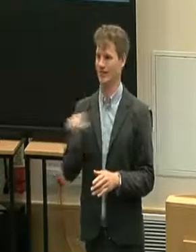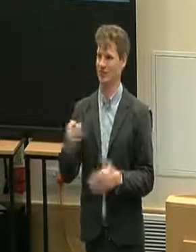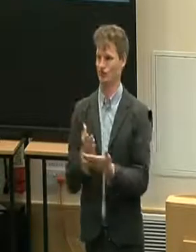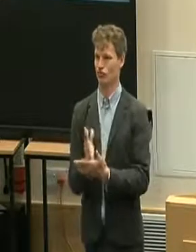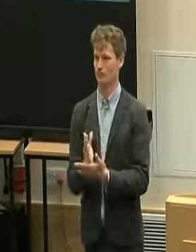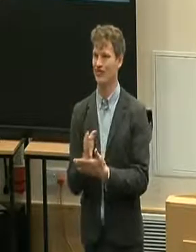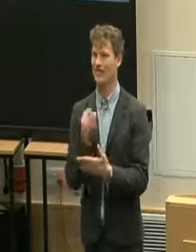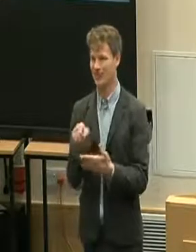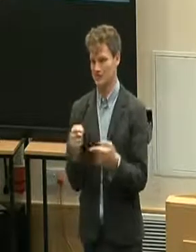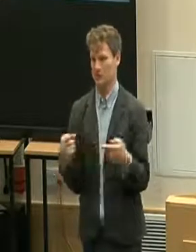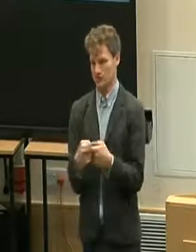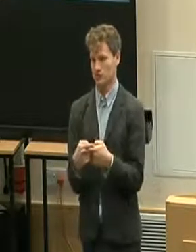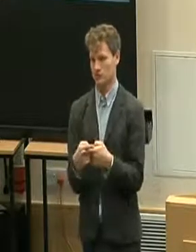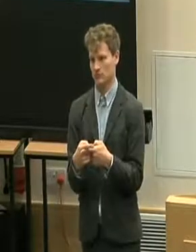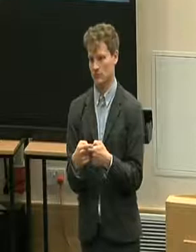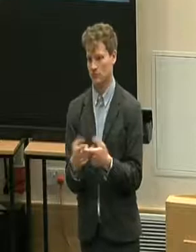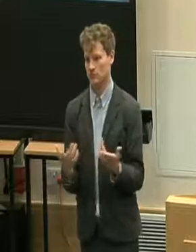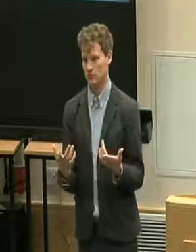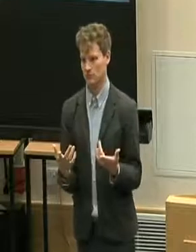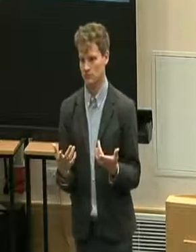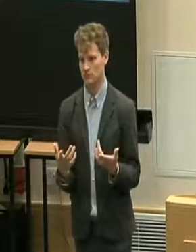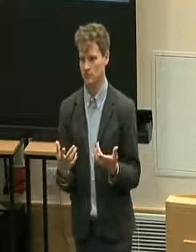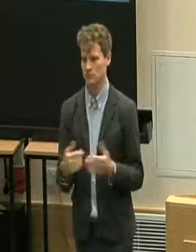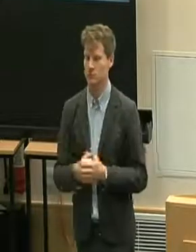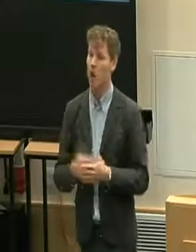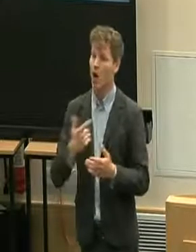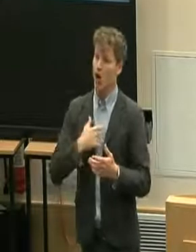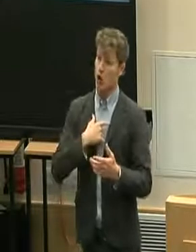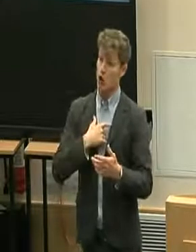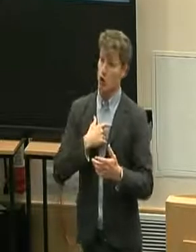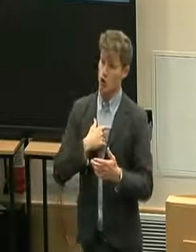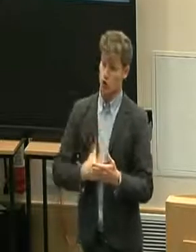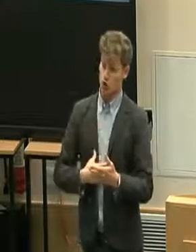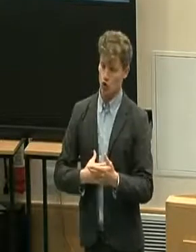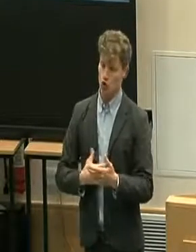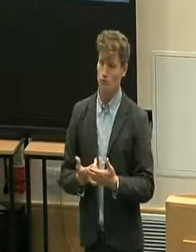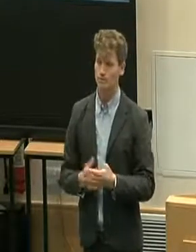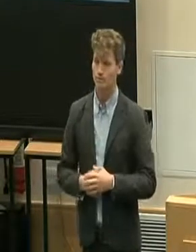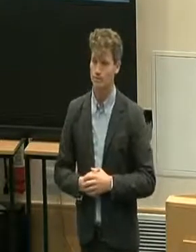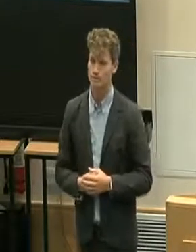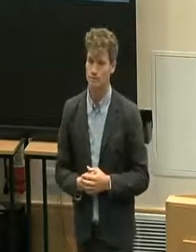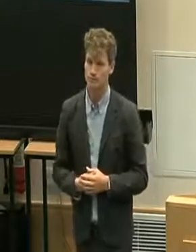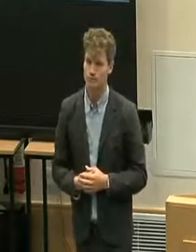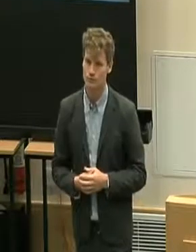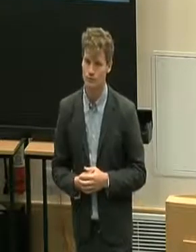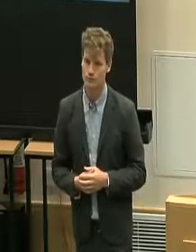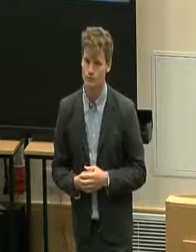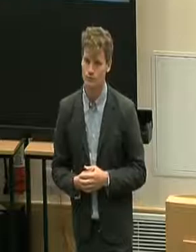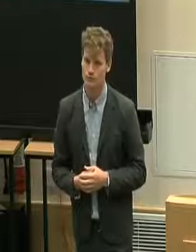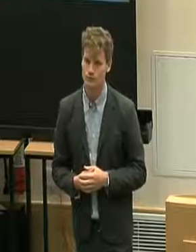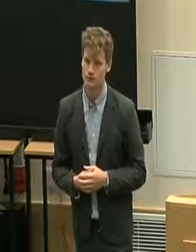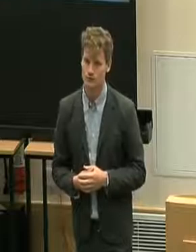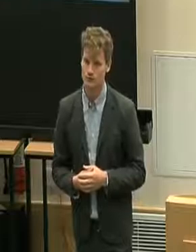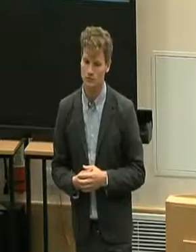The human rights approach would reject a policy that